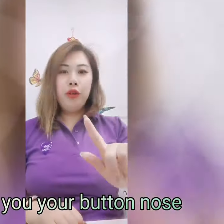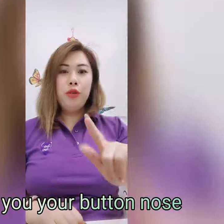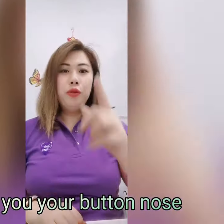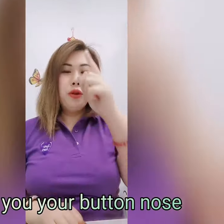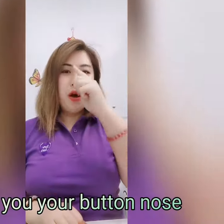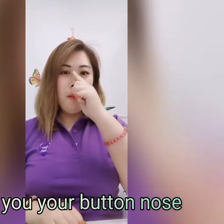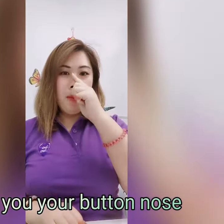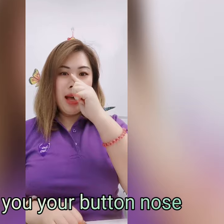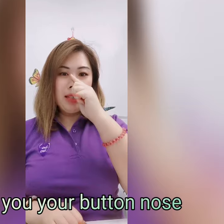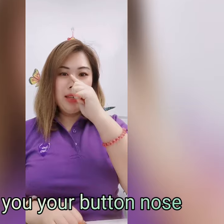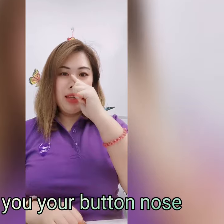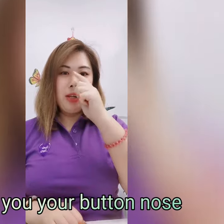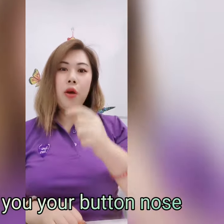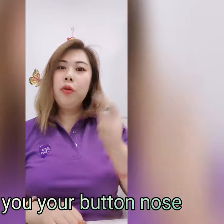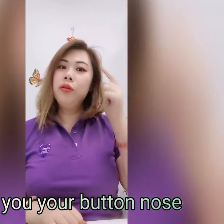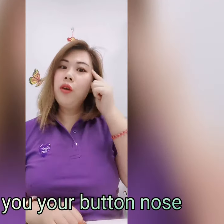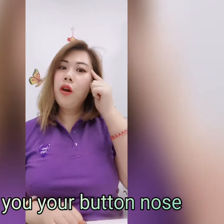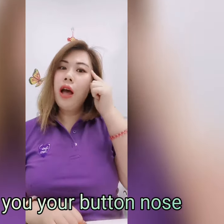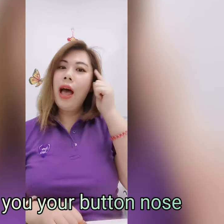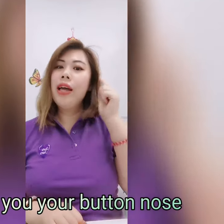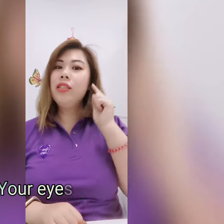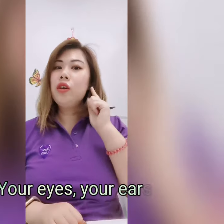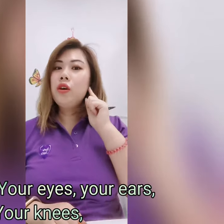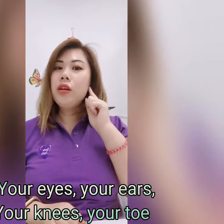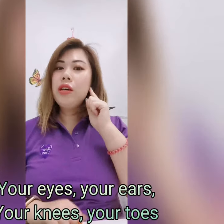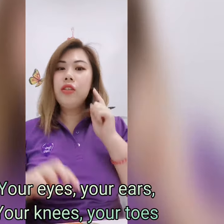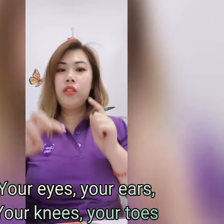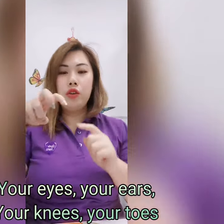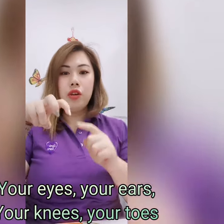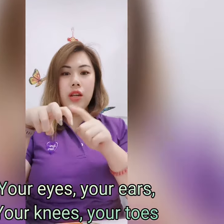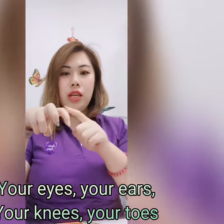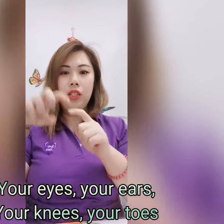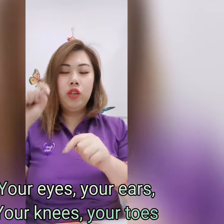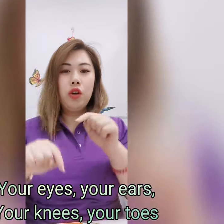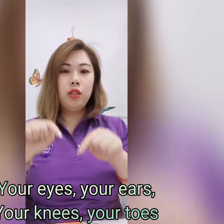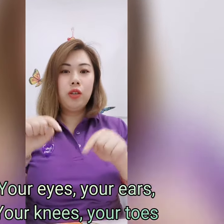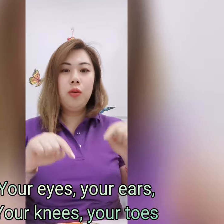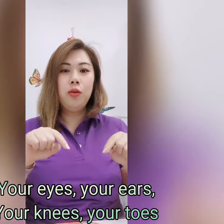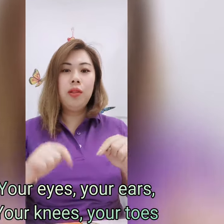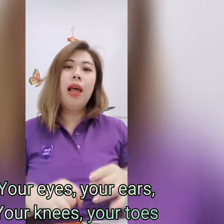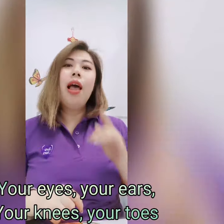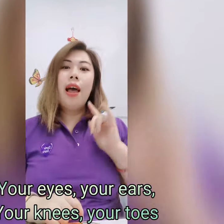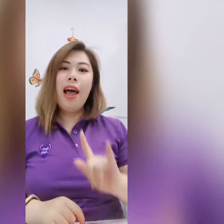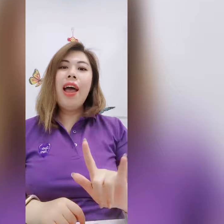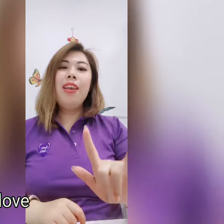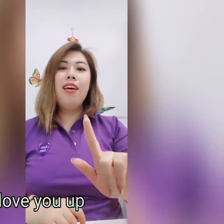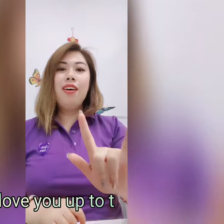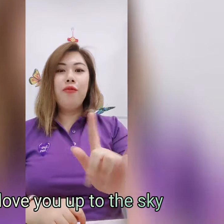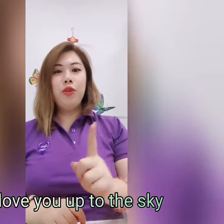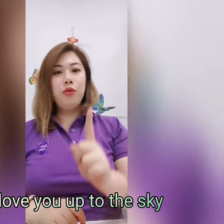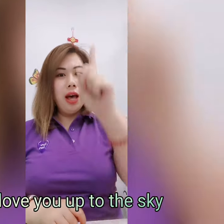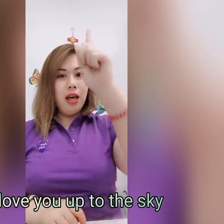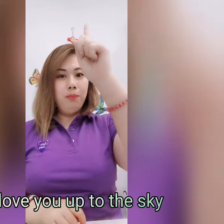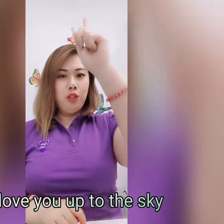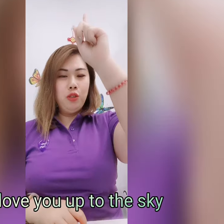you, your button nose, your eyes, your ears, your knees, your toes. I love you up to